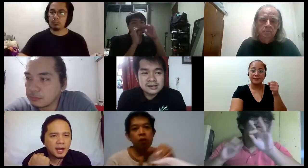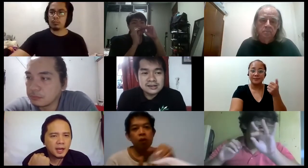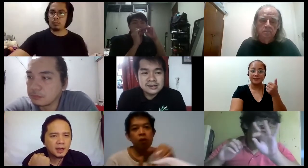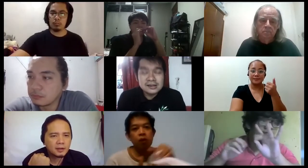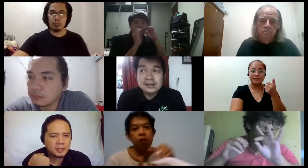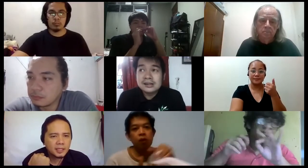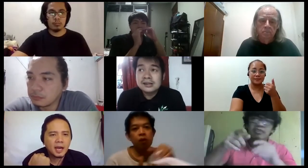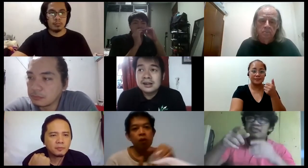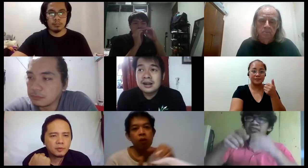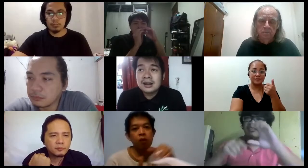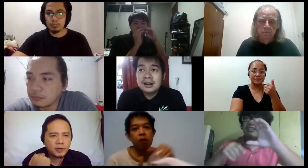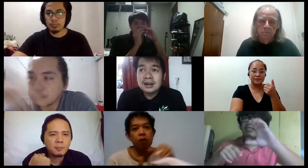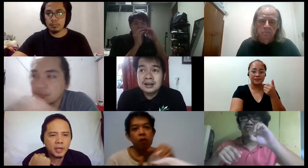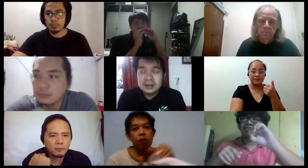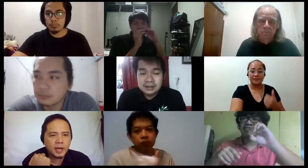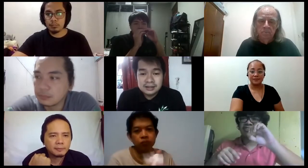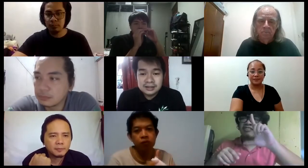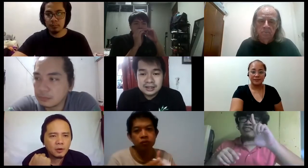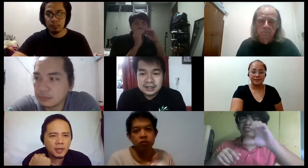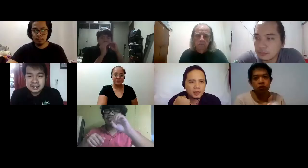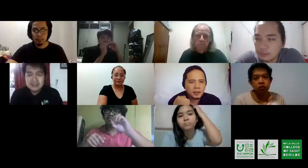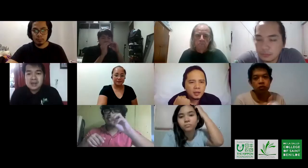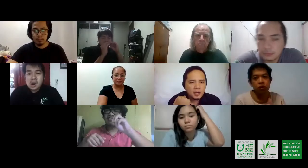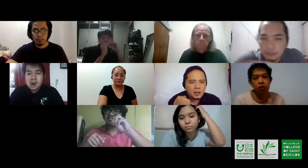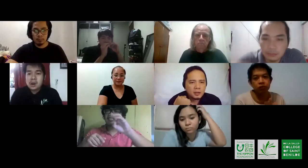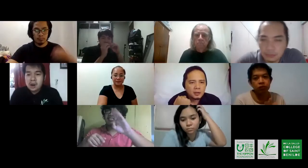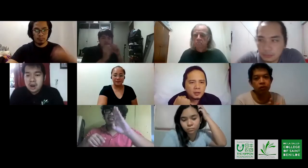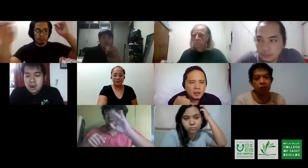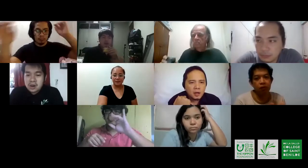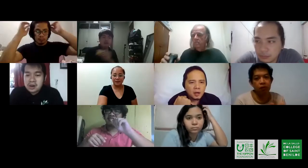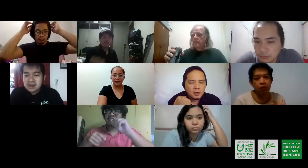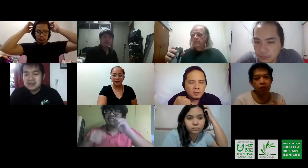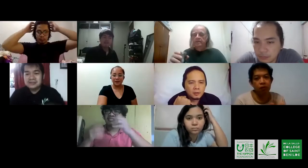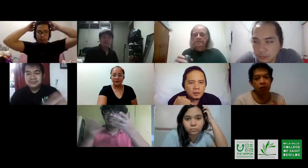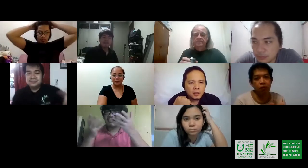Sorry. Yeah, number 8, right. Okay.